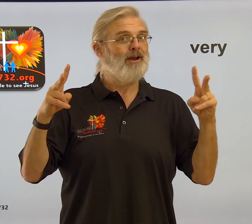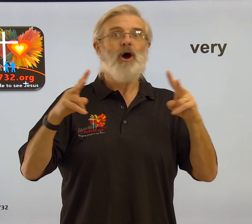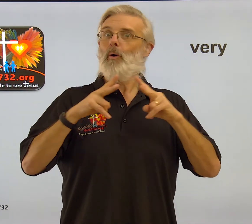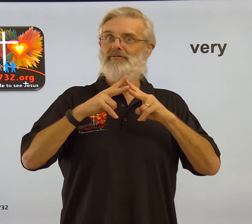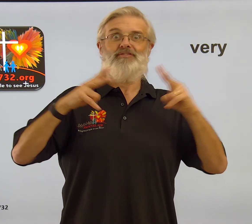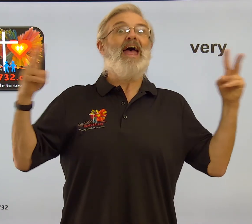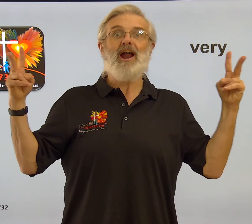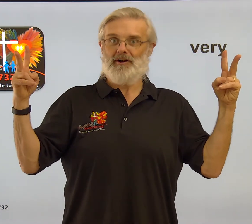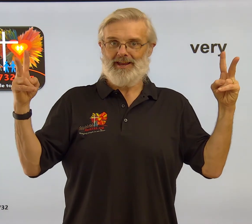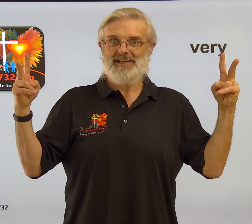or very.